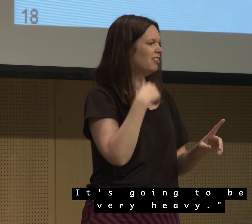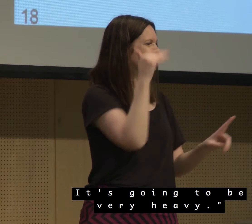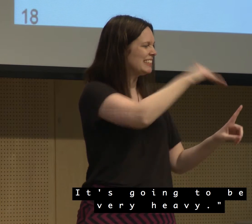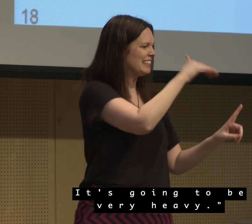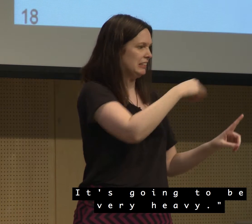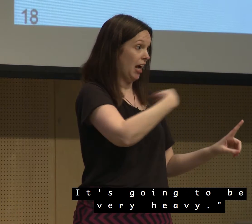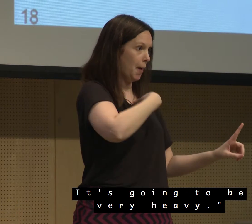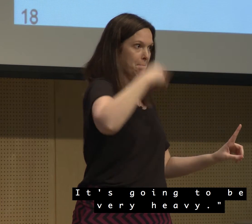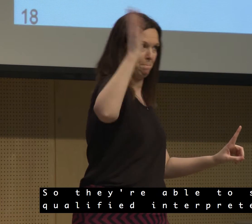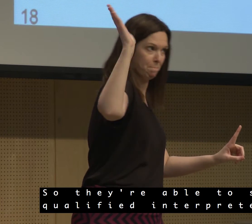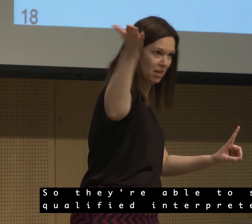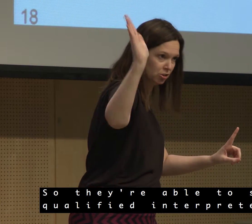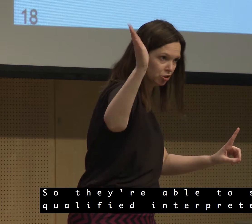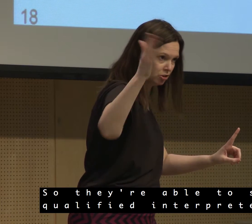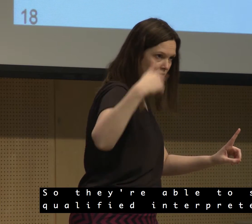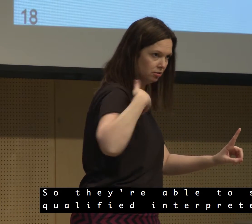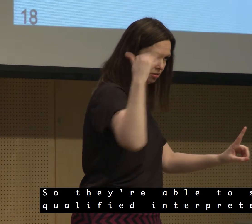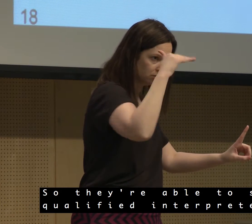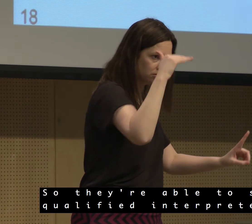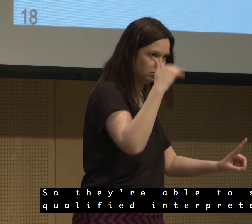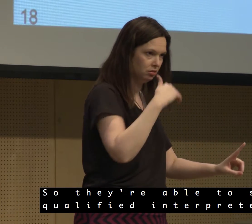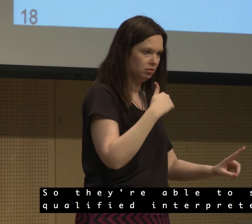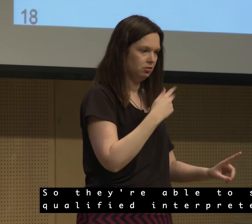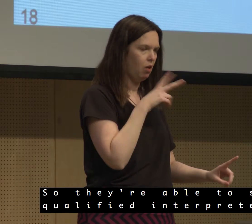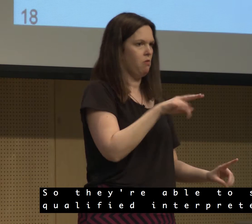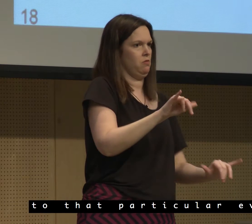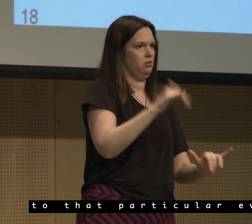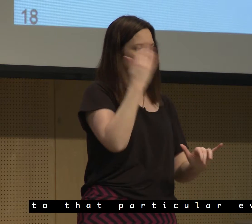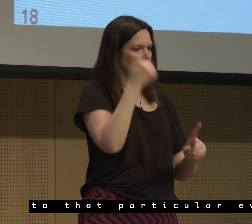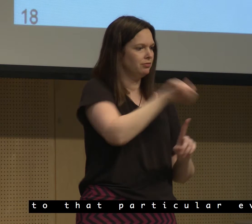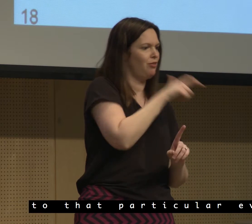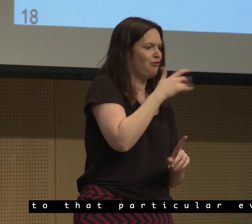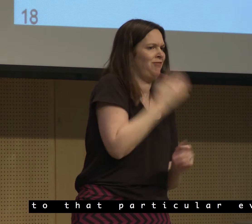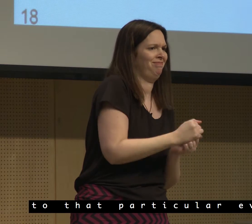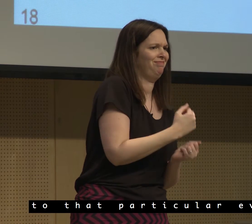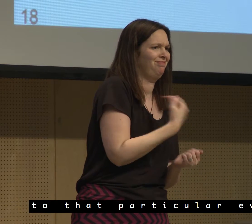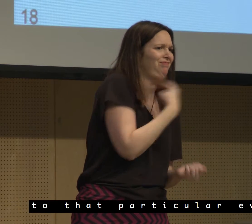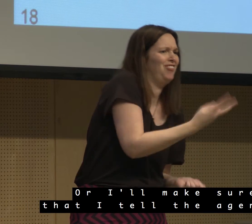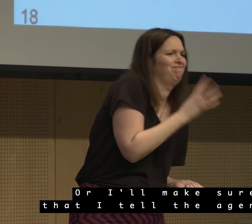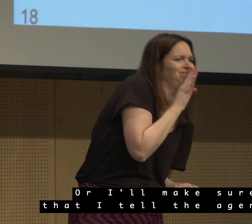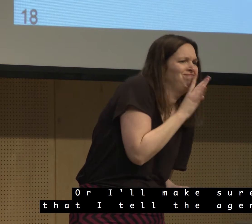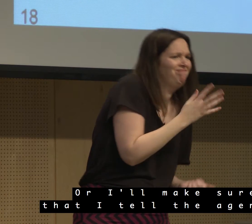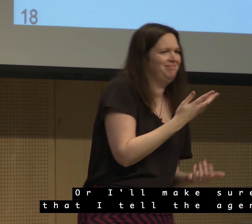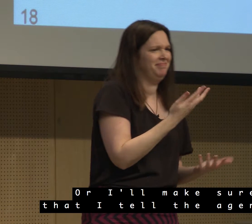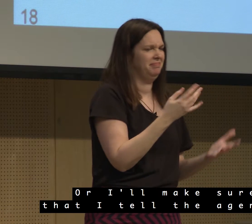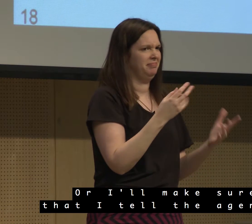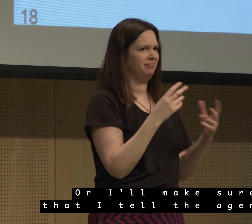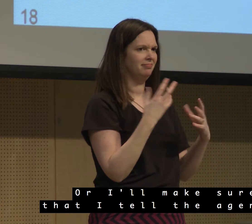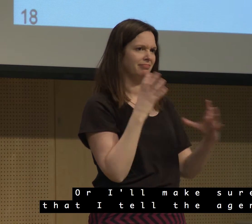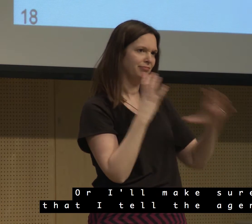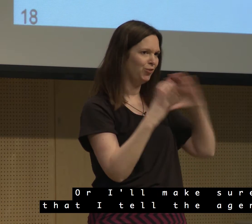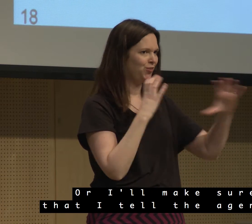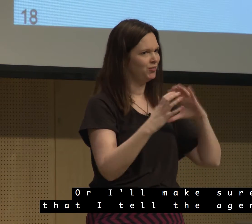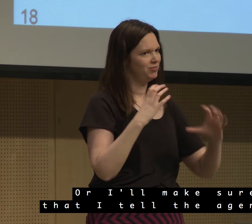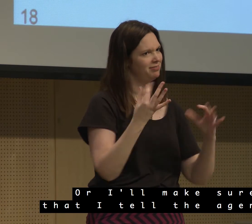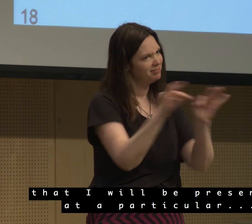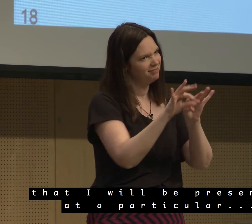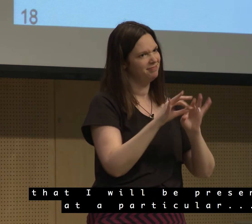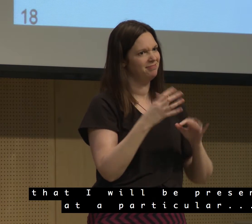very heavy, so they're able to send qualified interpreters to that particular event. Or I'll make sure that I tell the agency that I will